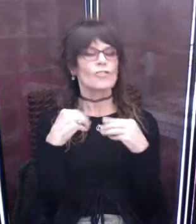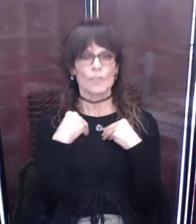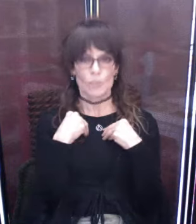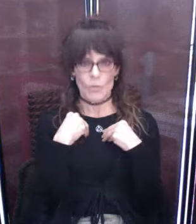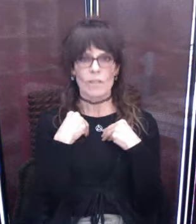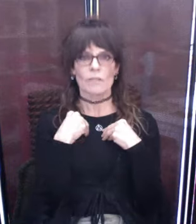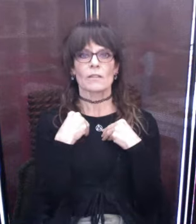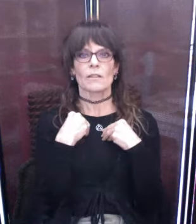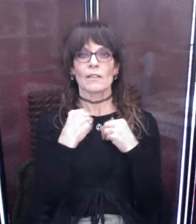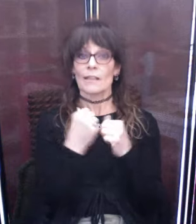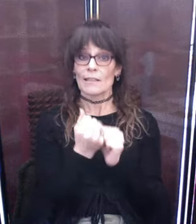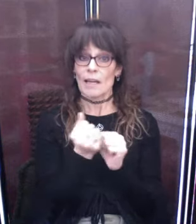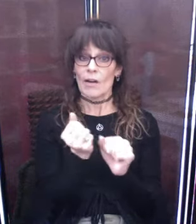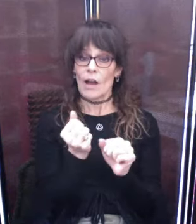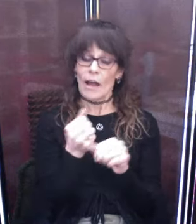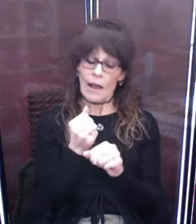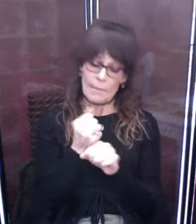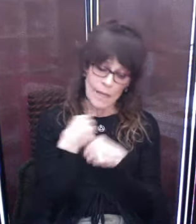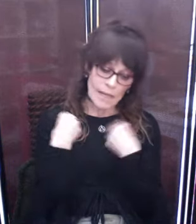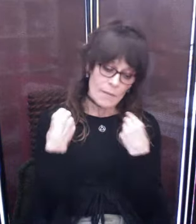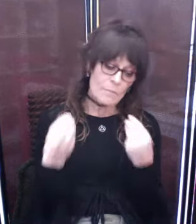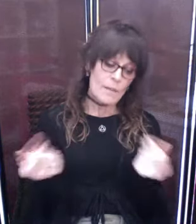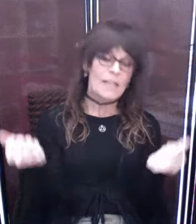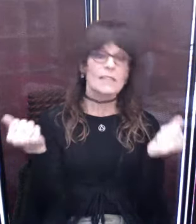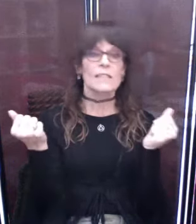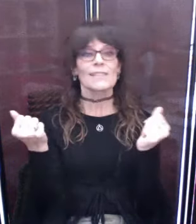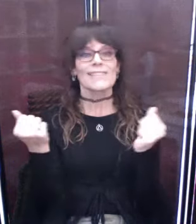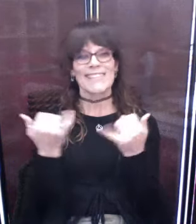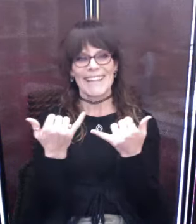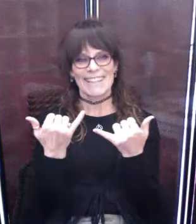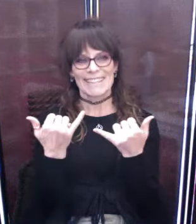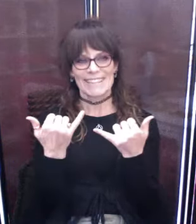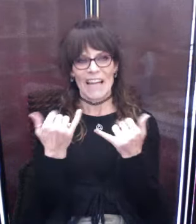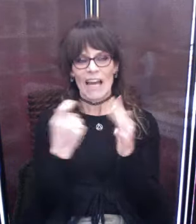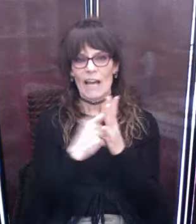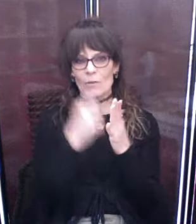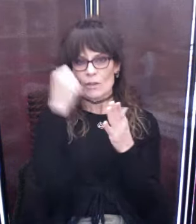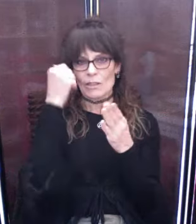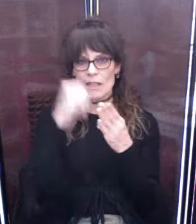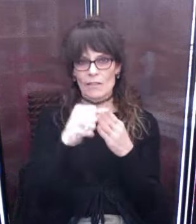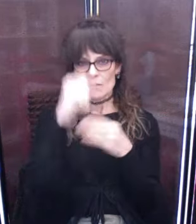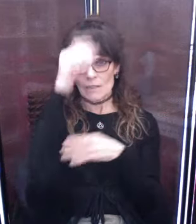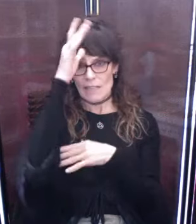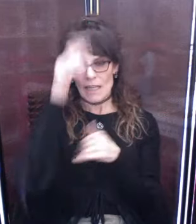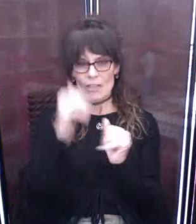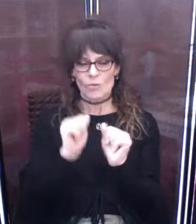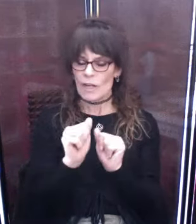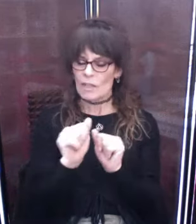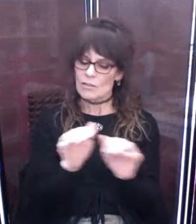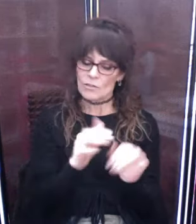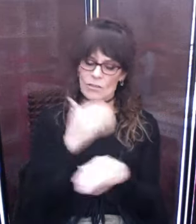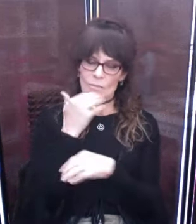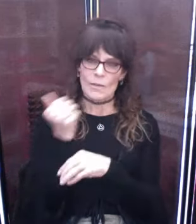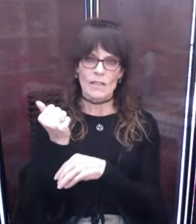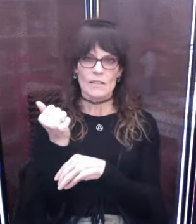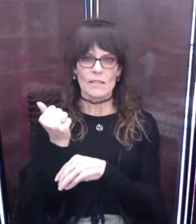make amends today. So I wrote a letter to my dad where I tried to do the best I could with that. And I went to his grave and I